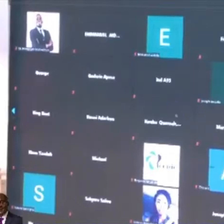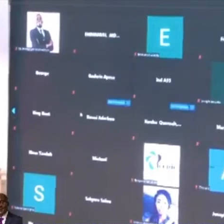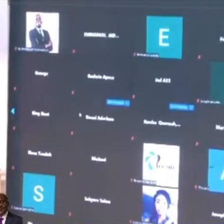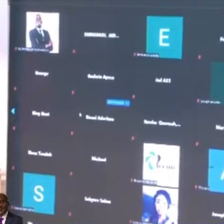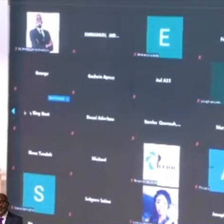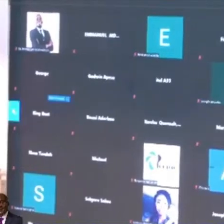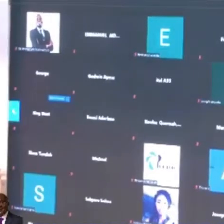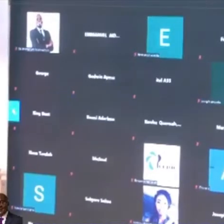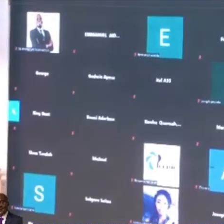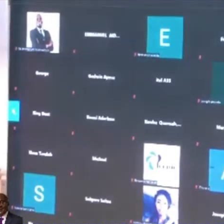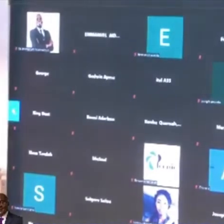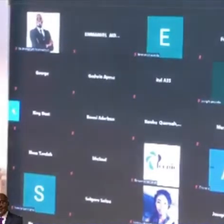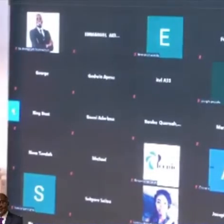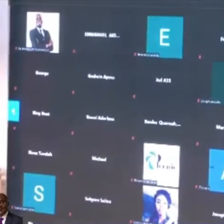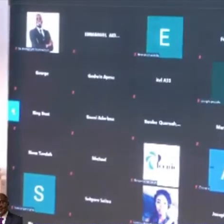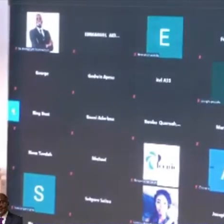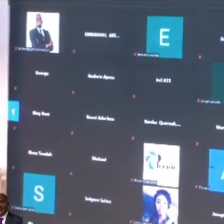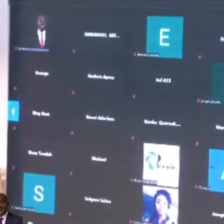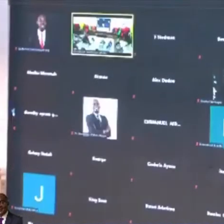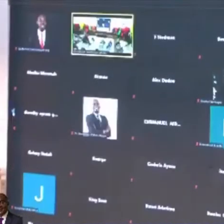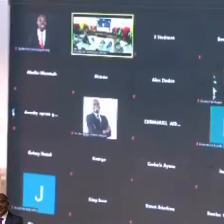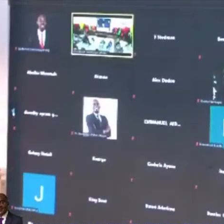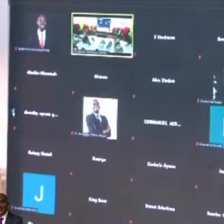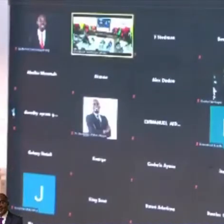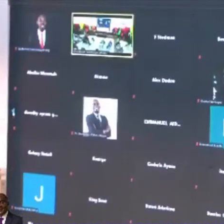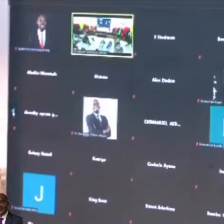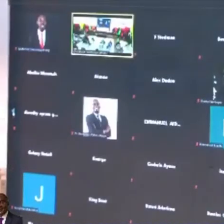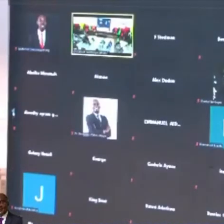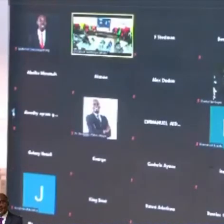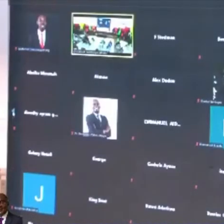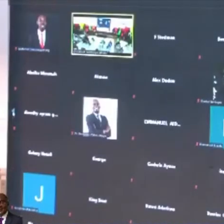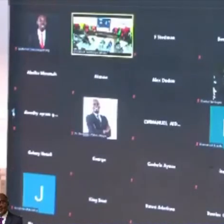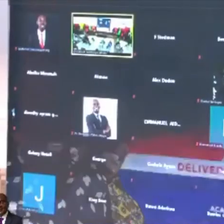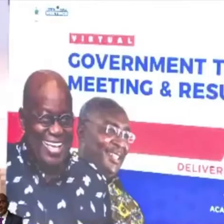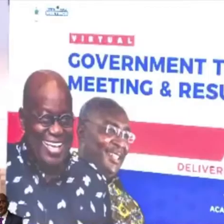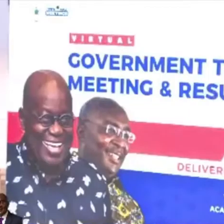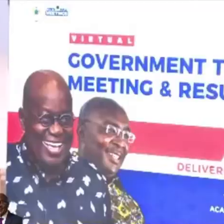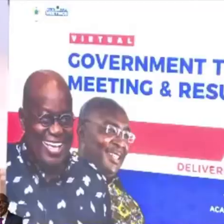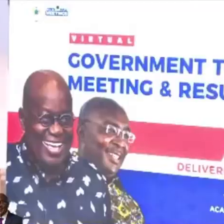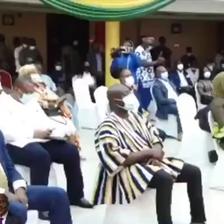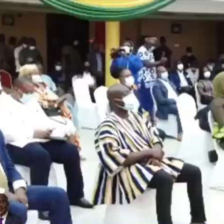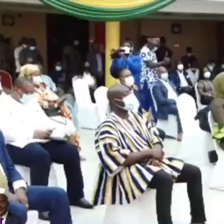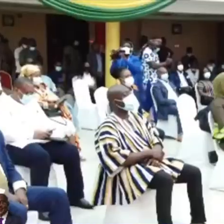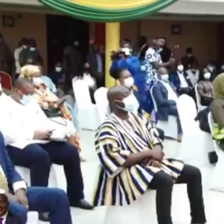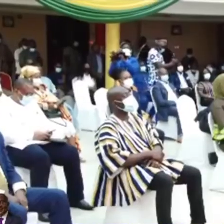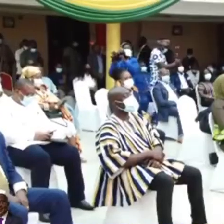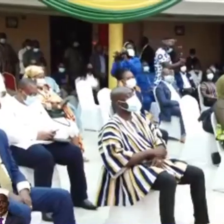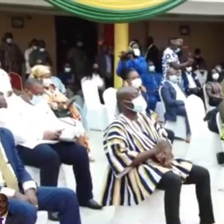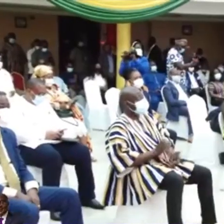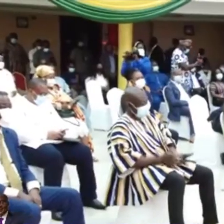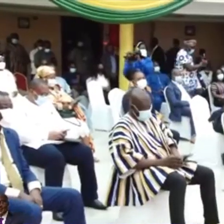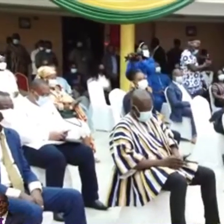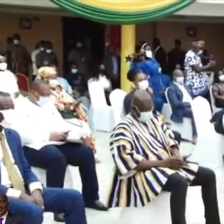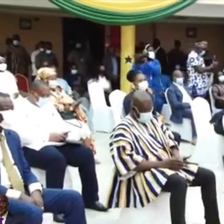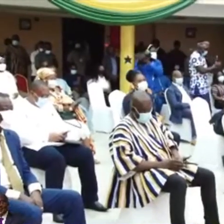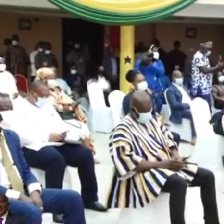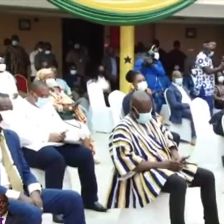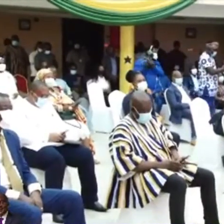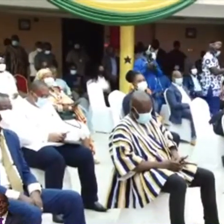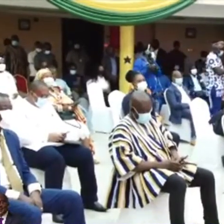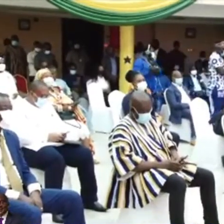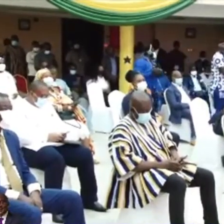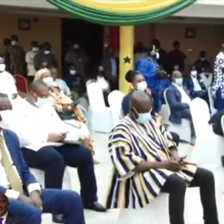this program. Thank you very much. Your Excellencies, may I crave your indulgence at this juncture